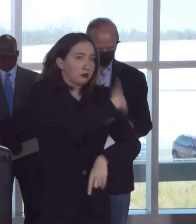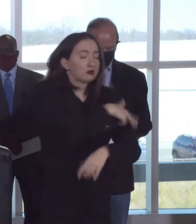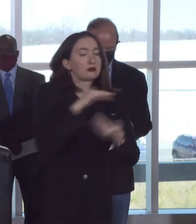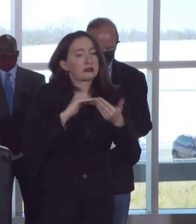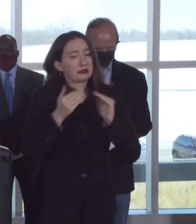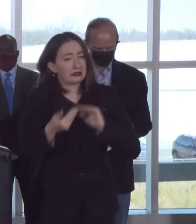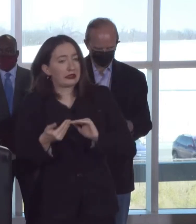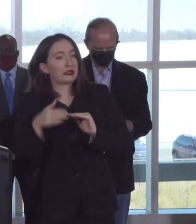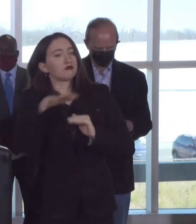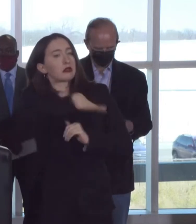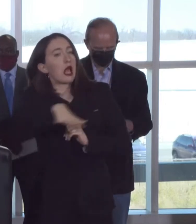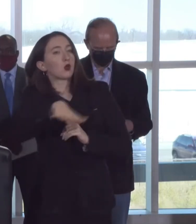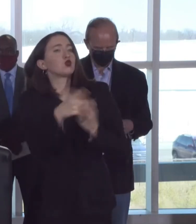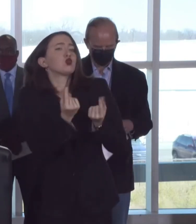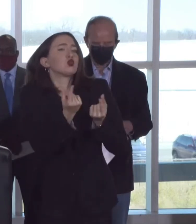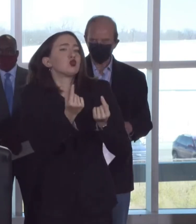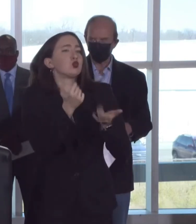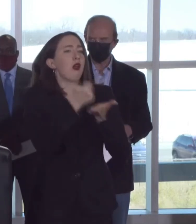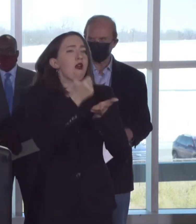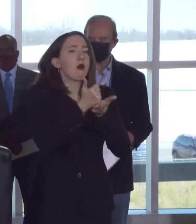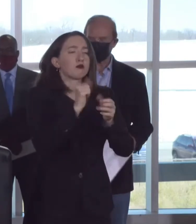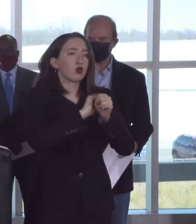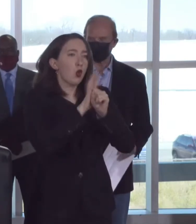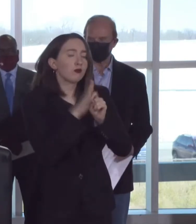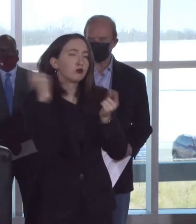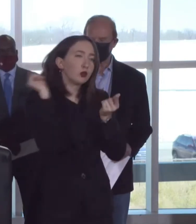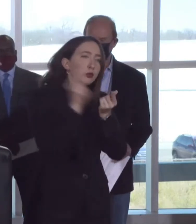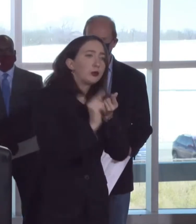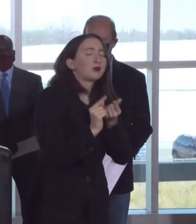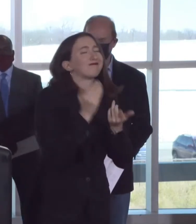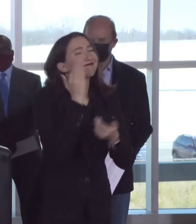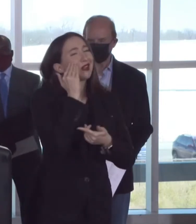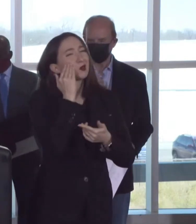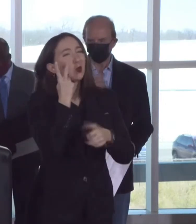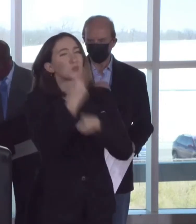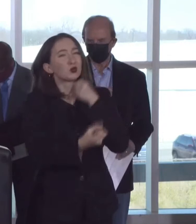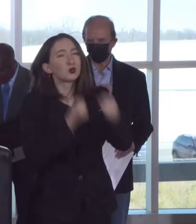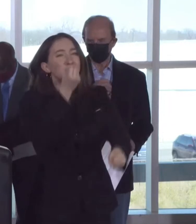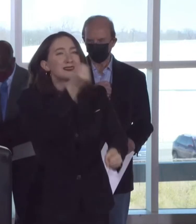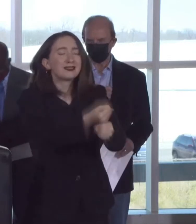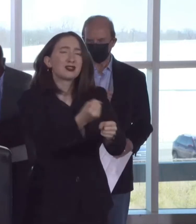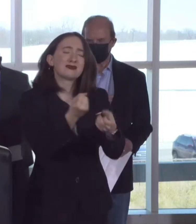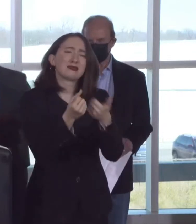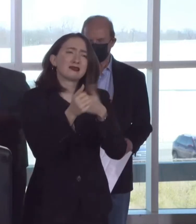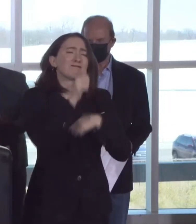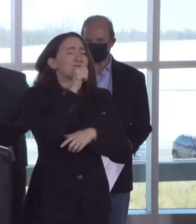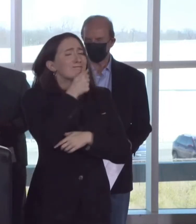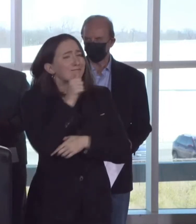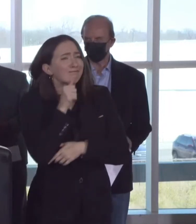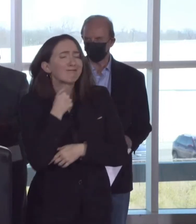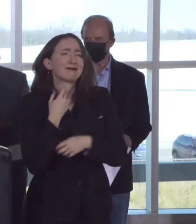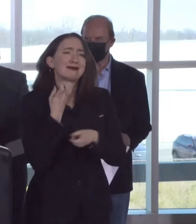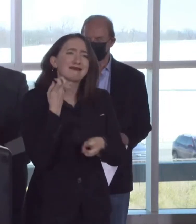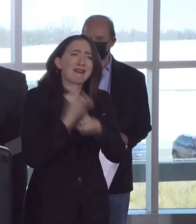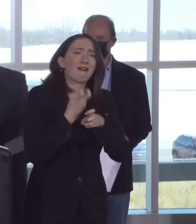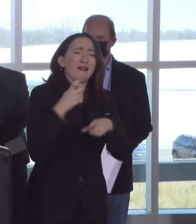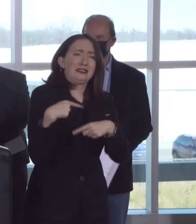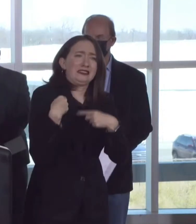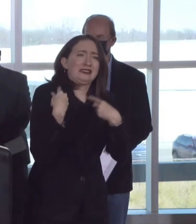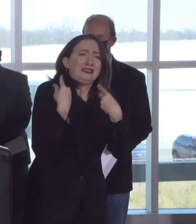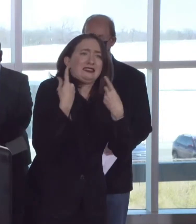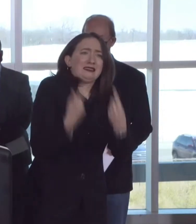virus. We know it's been a rough past 2 years as we combat COVID-19, and we understand that many people are